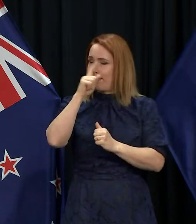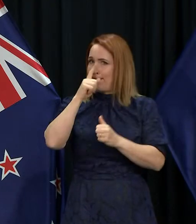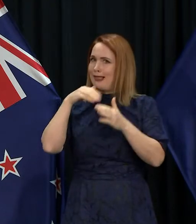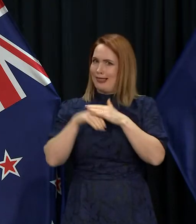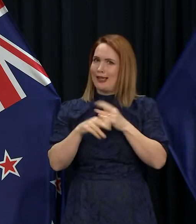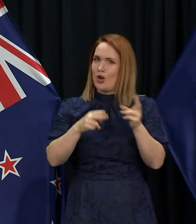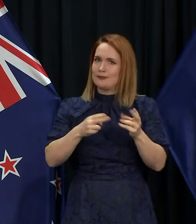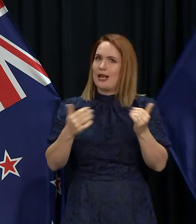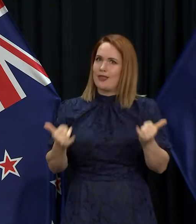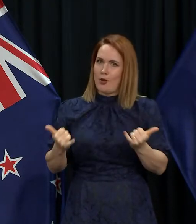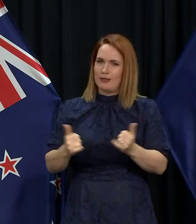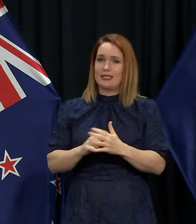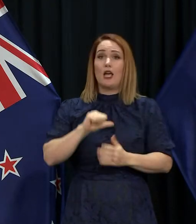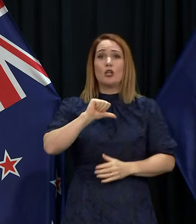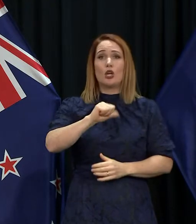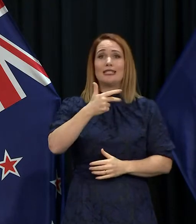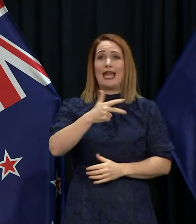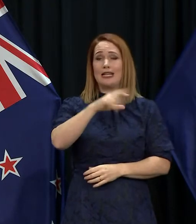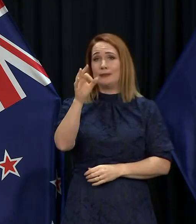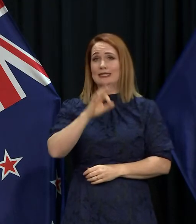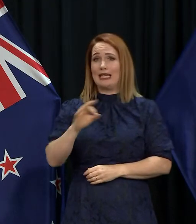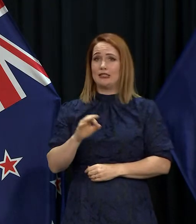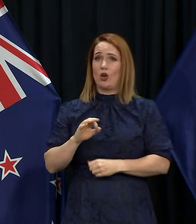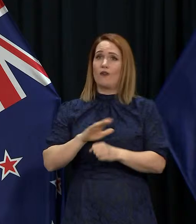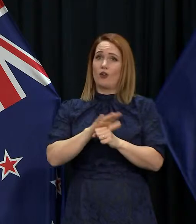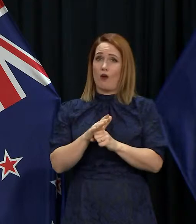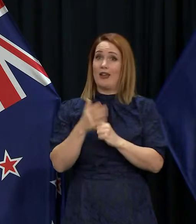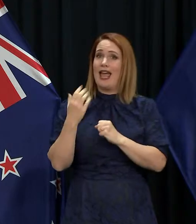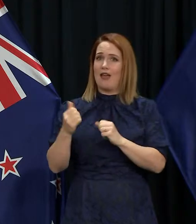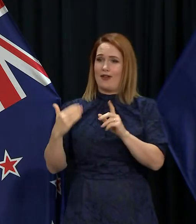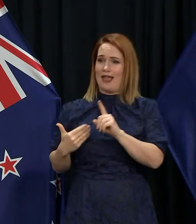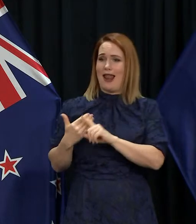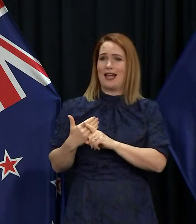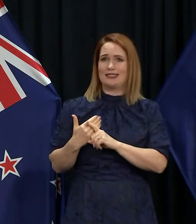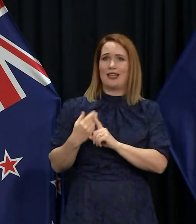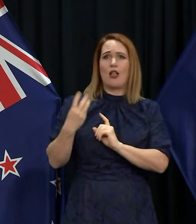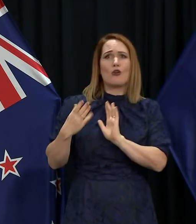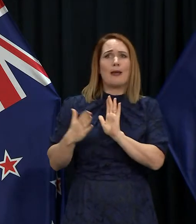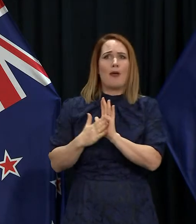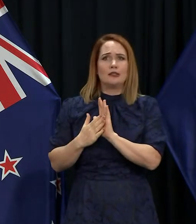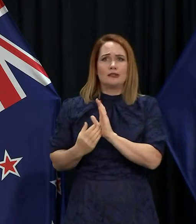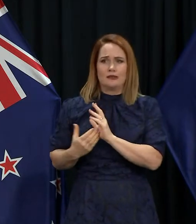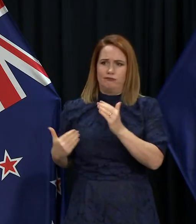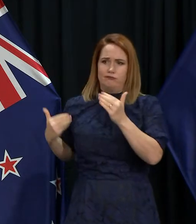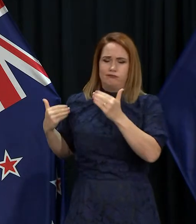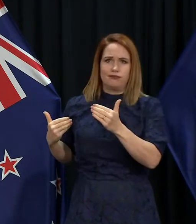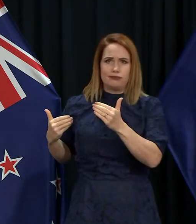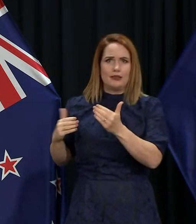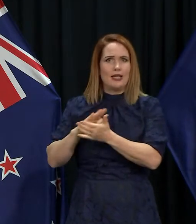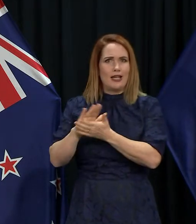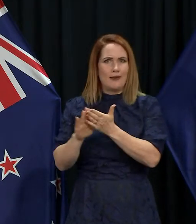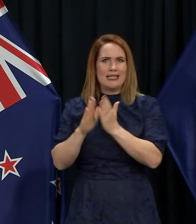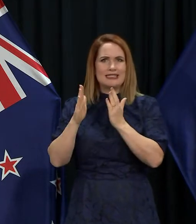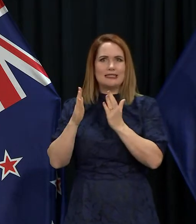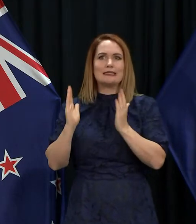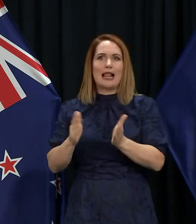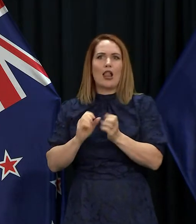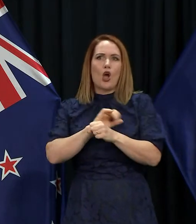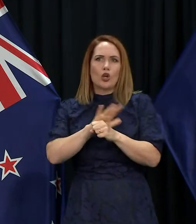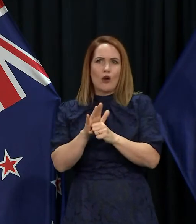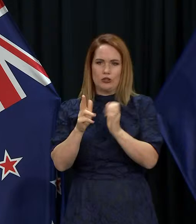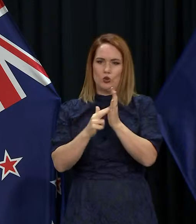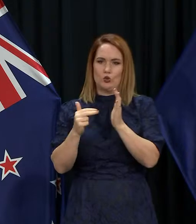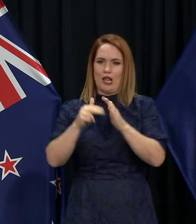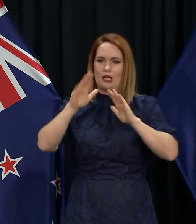98% of all COVID cases to date have occurred in the past 90 days, and with the wave moving down the country still, we need to be mindful of the pressure on